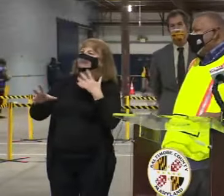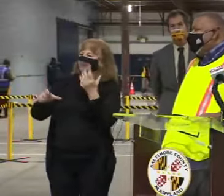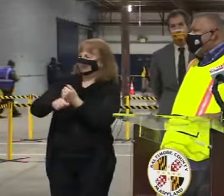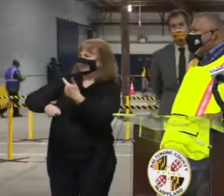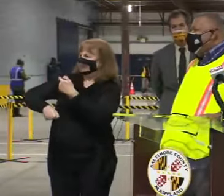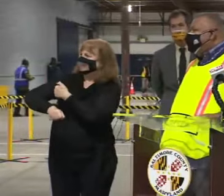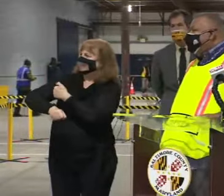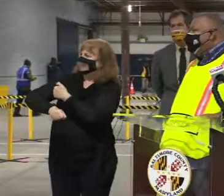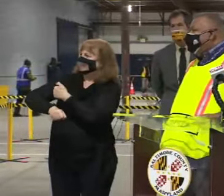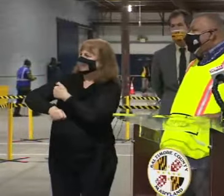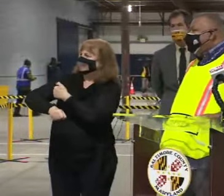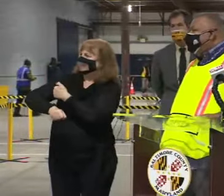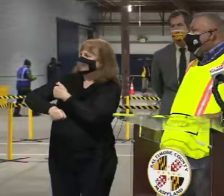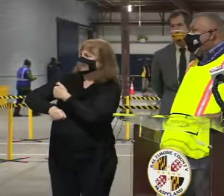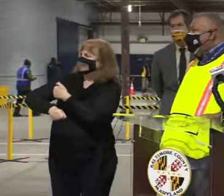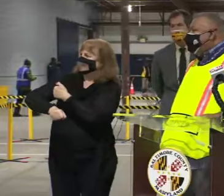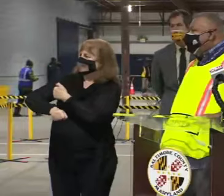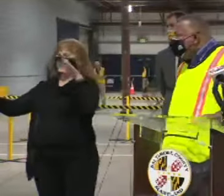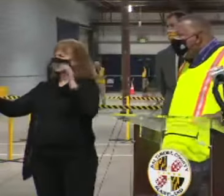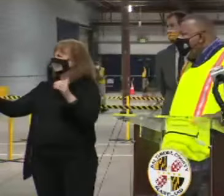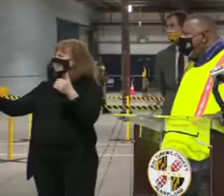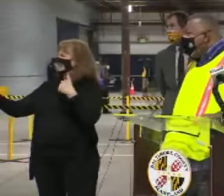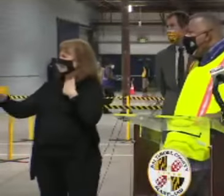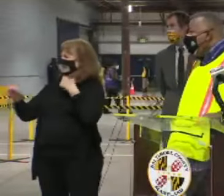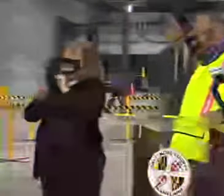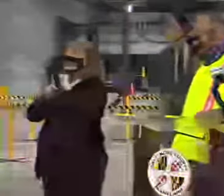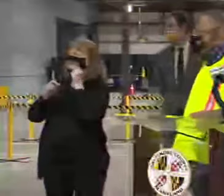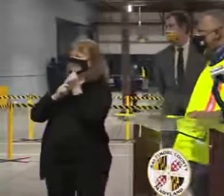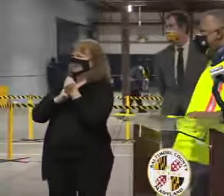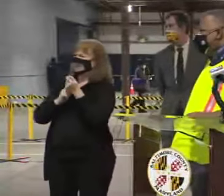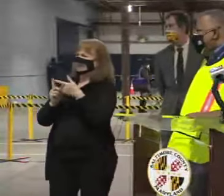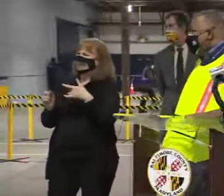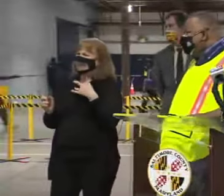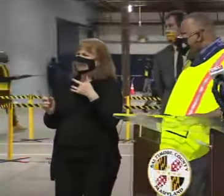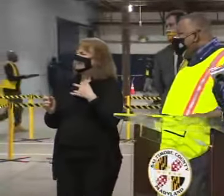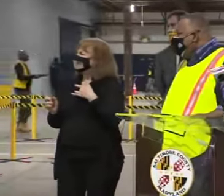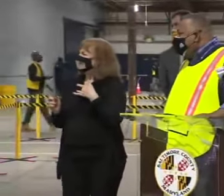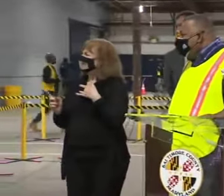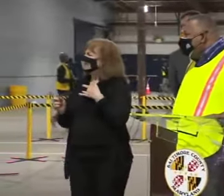their vaccines. Prince George's County had a situation where they felt like folks from outside of the county were finding a loophole in order to be able to